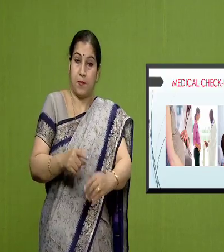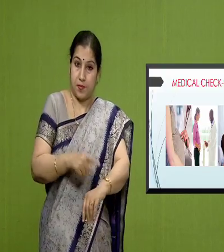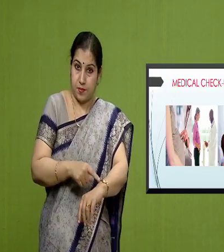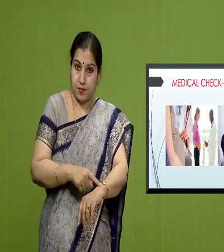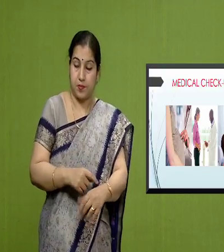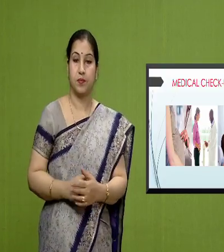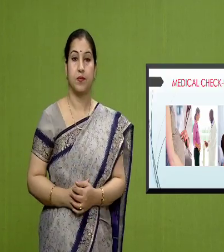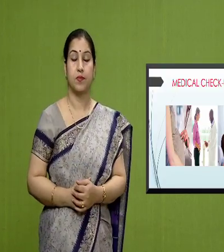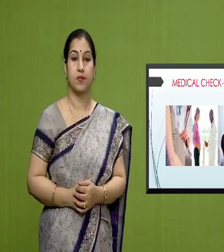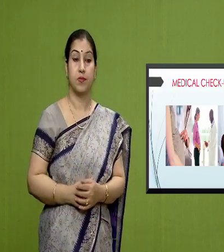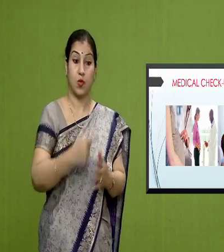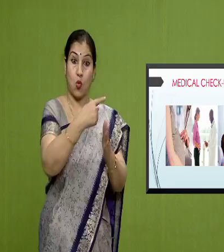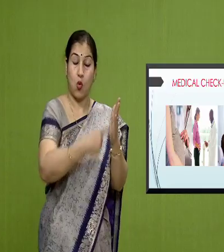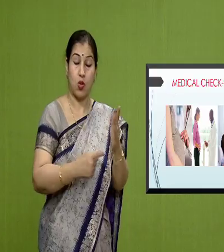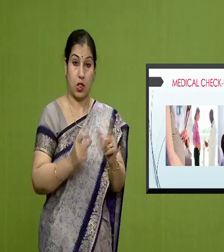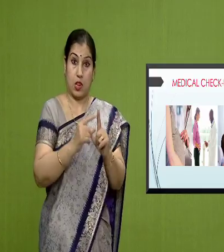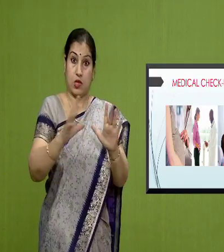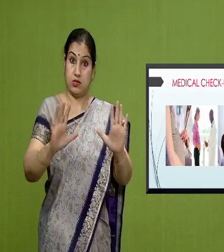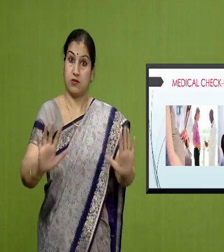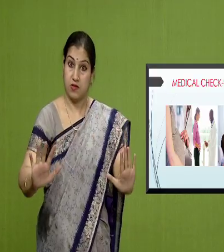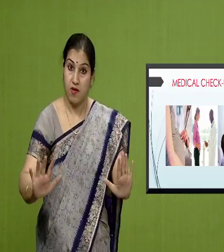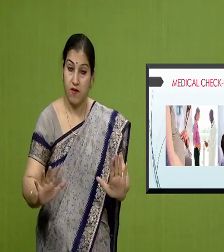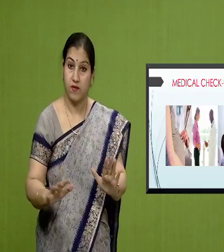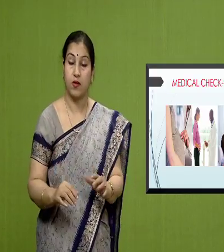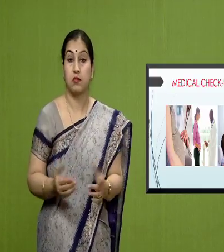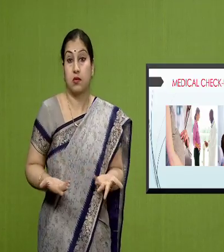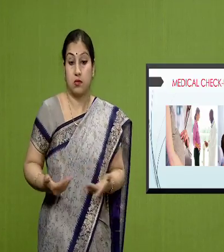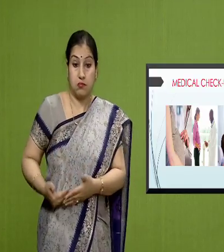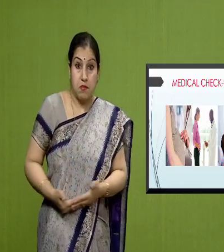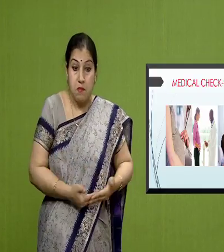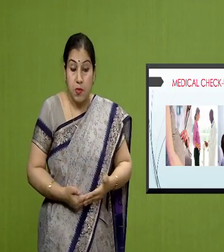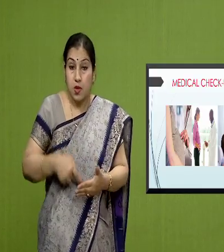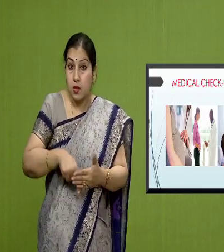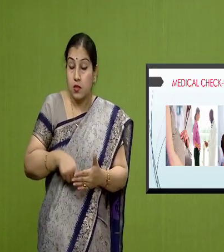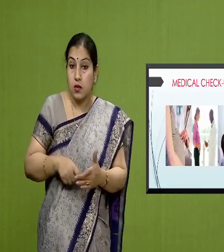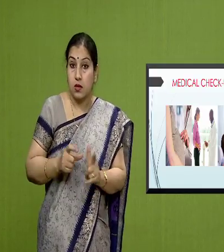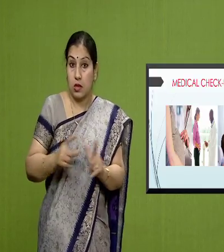All these may seriously harm her growing fetus.